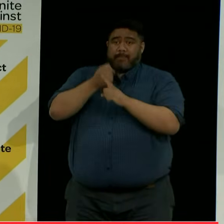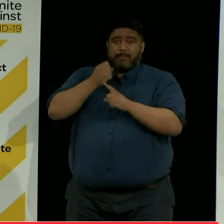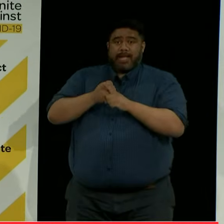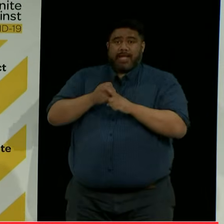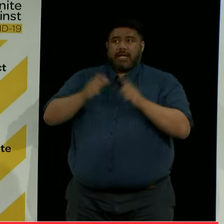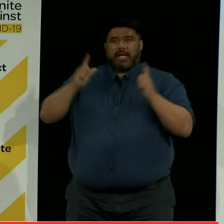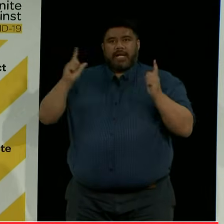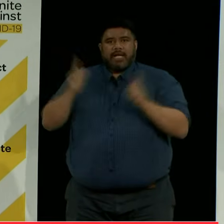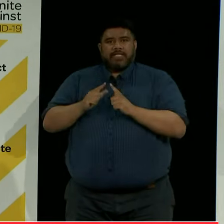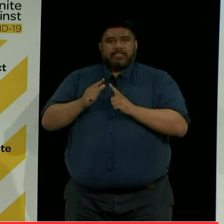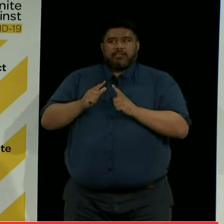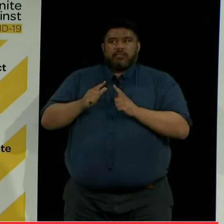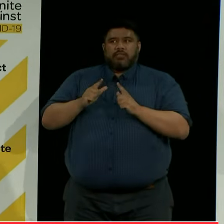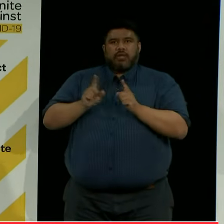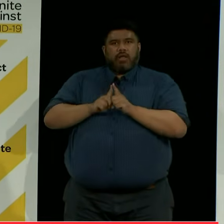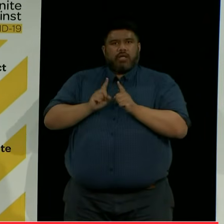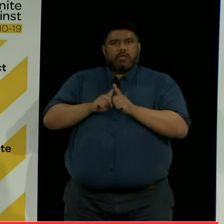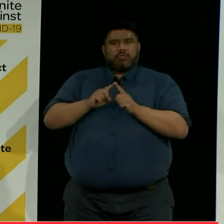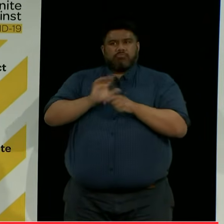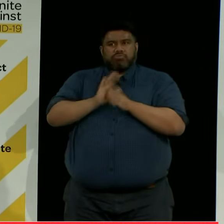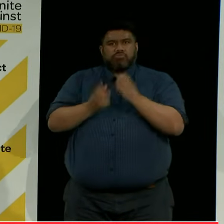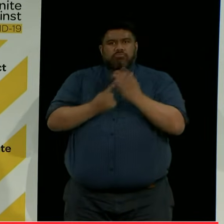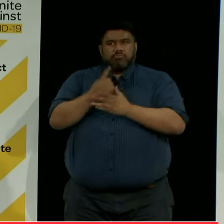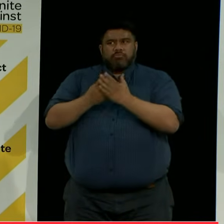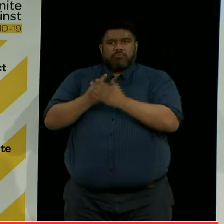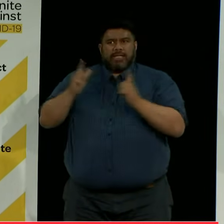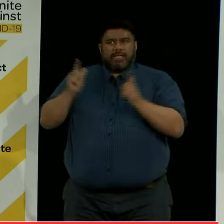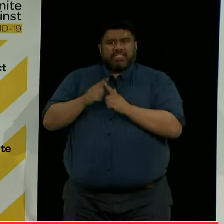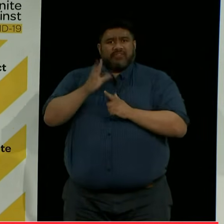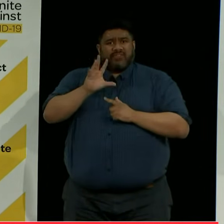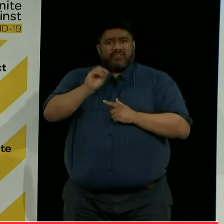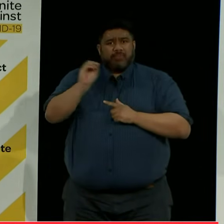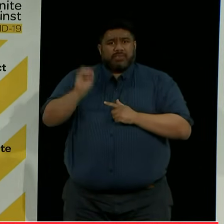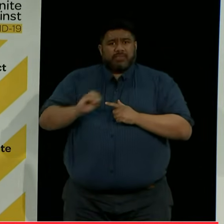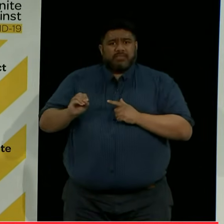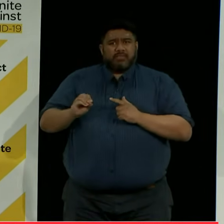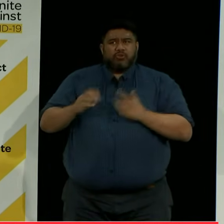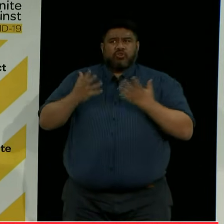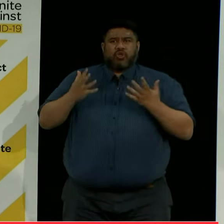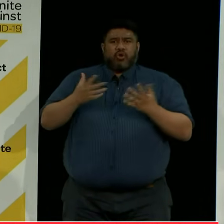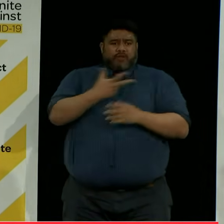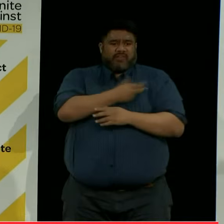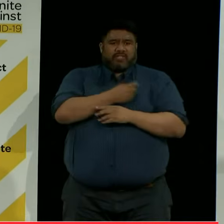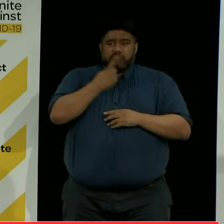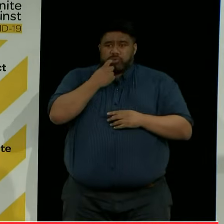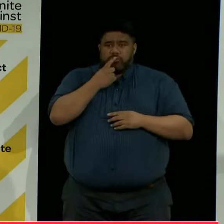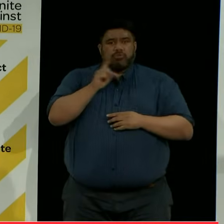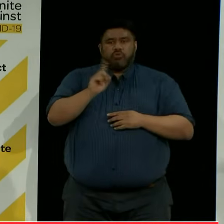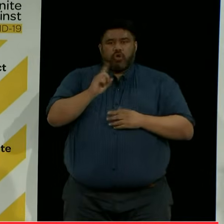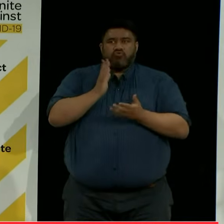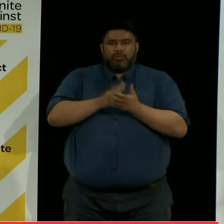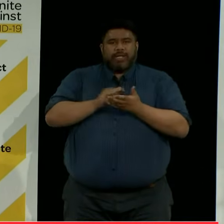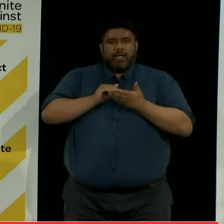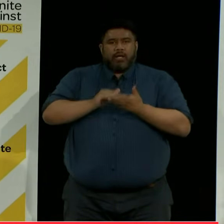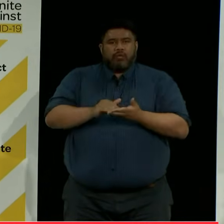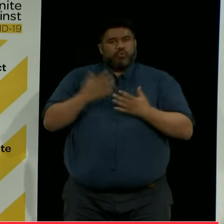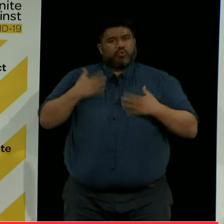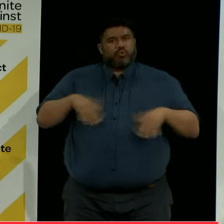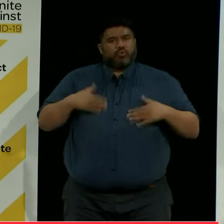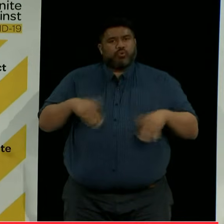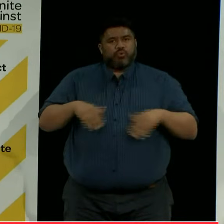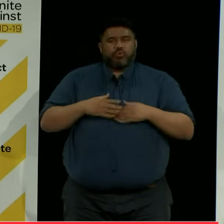even now, and that's significant. So it is not just a token effort, it's meaningful right now.